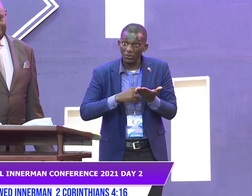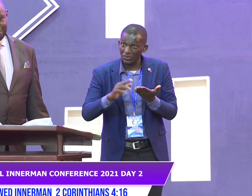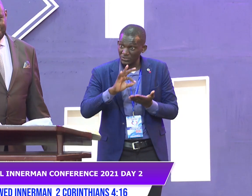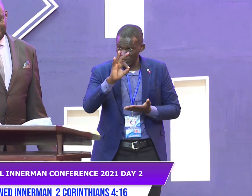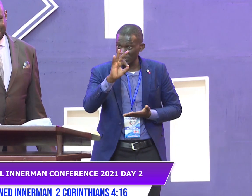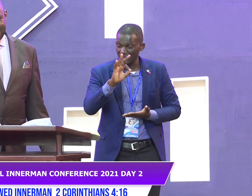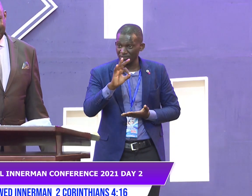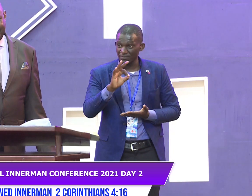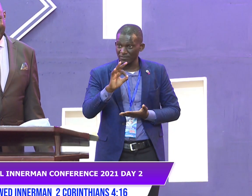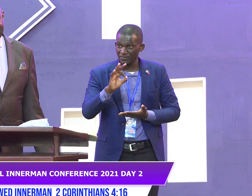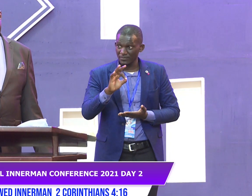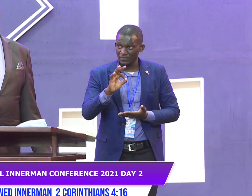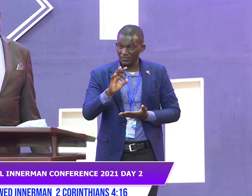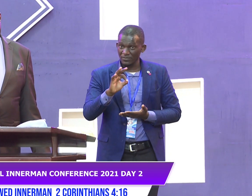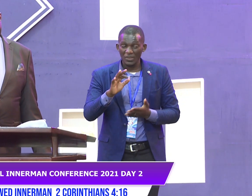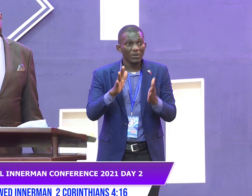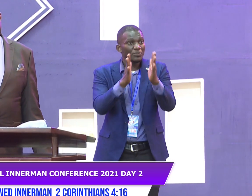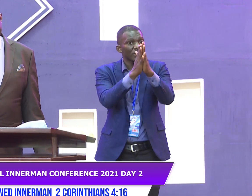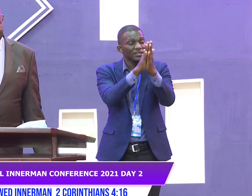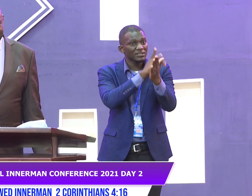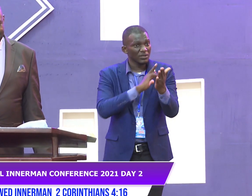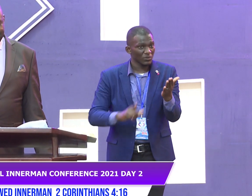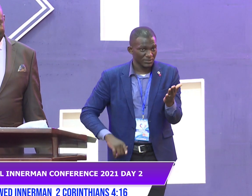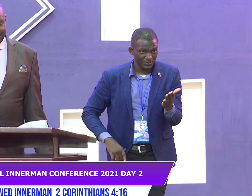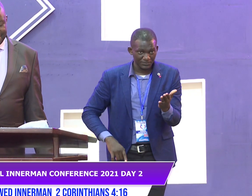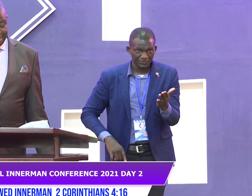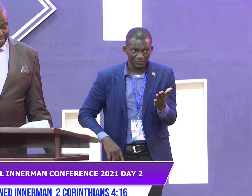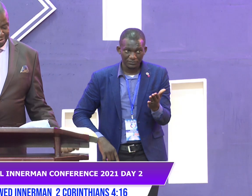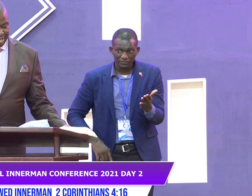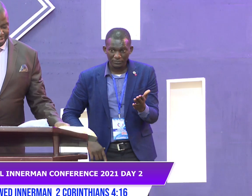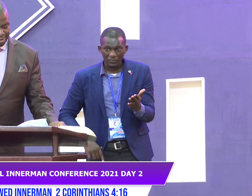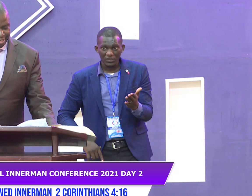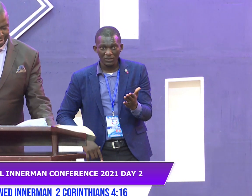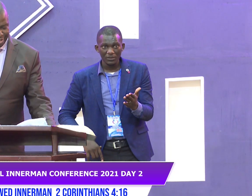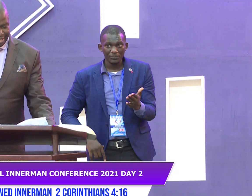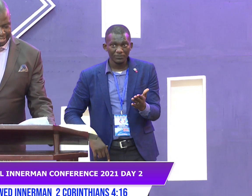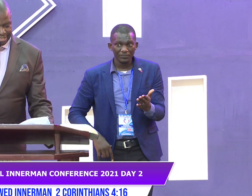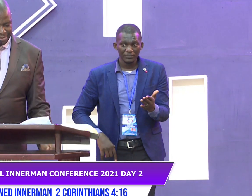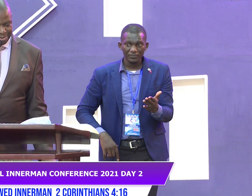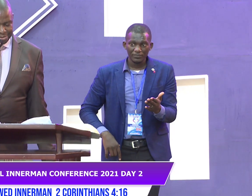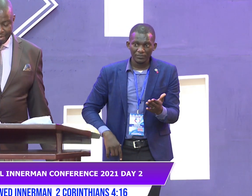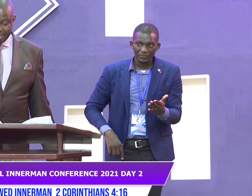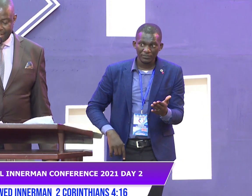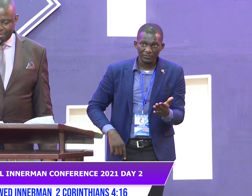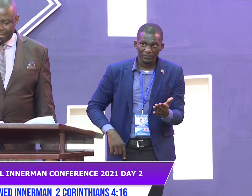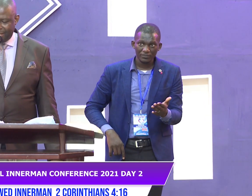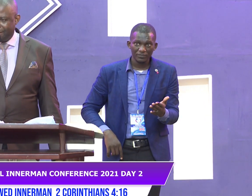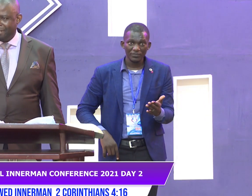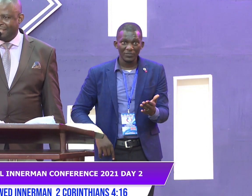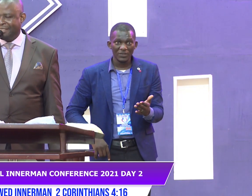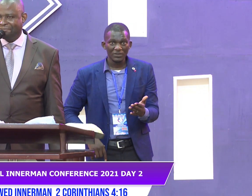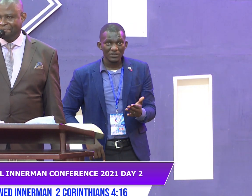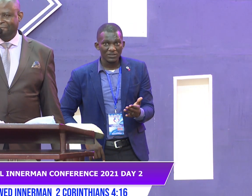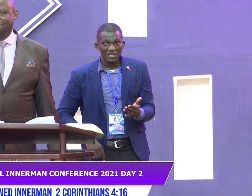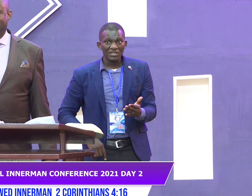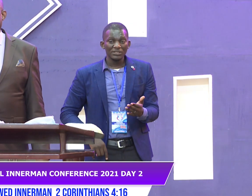Disobedience to the Holy Spirit. Praise the Lord. Example, you nari njogeddeko naye isembirozo byanka njogerenga